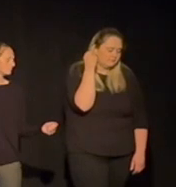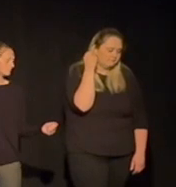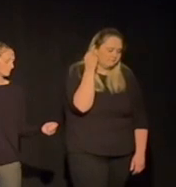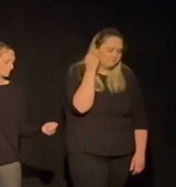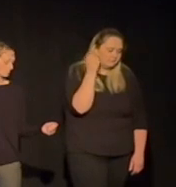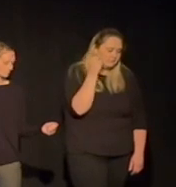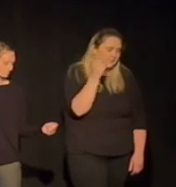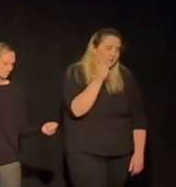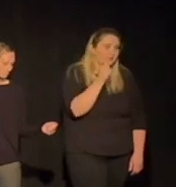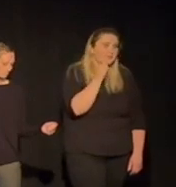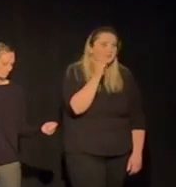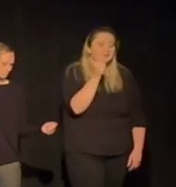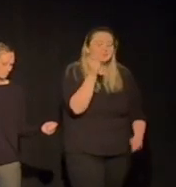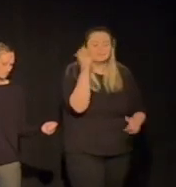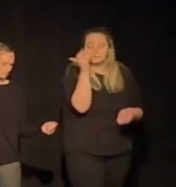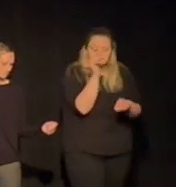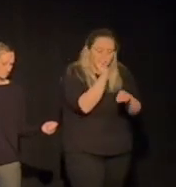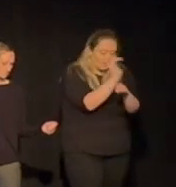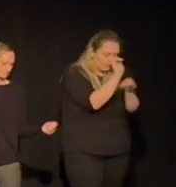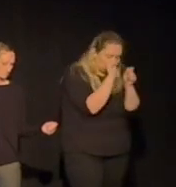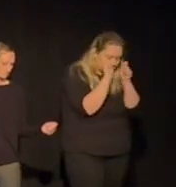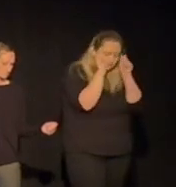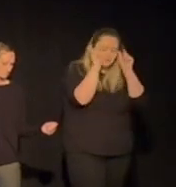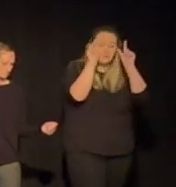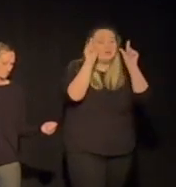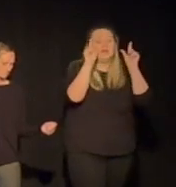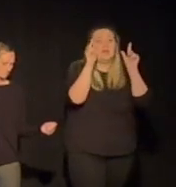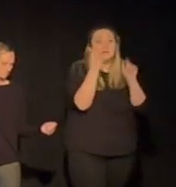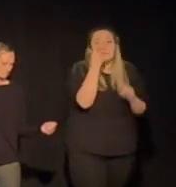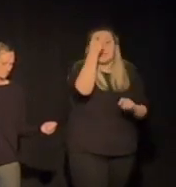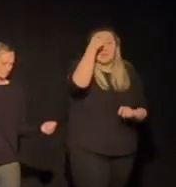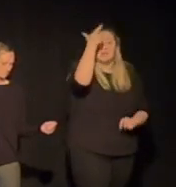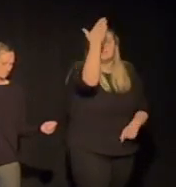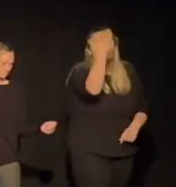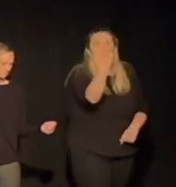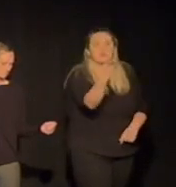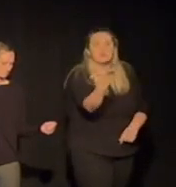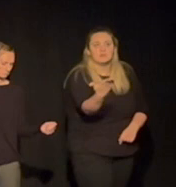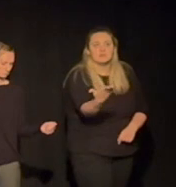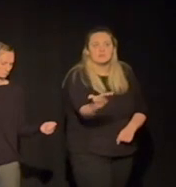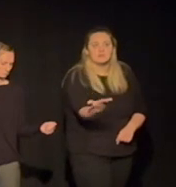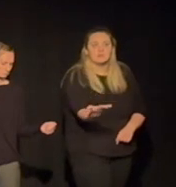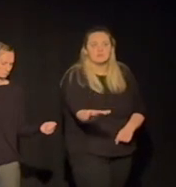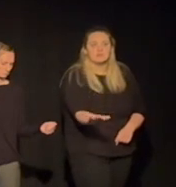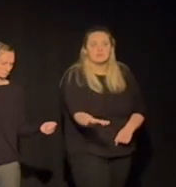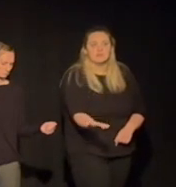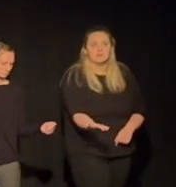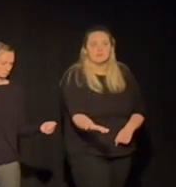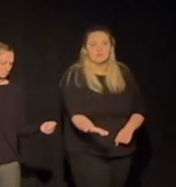No more waking up in the dead of night convinced you're standing over my bed.